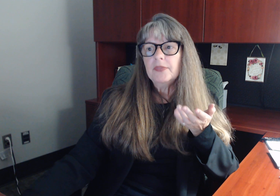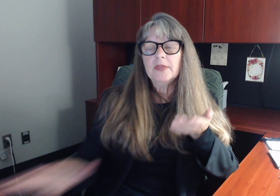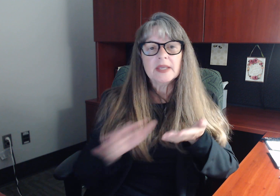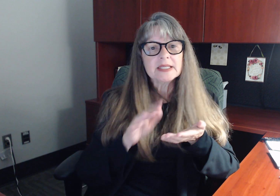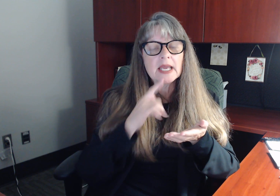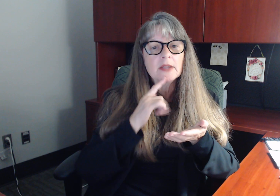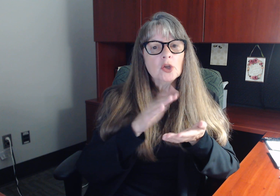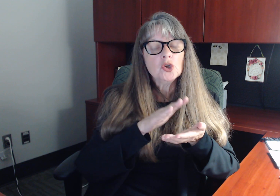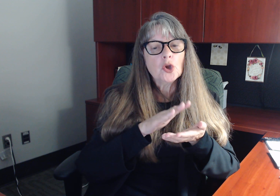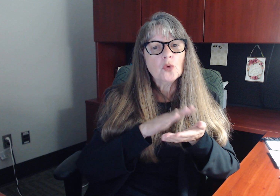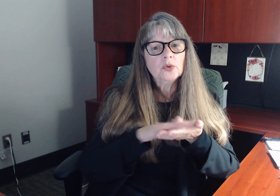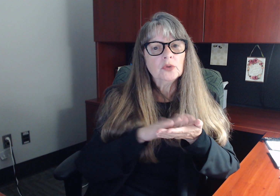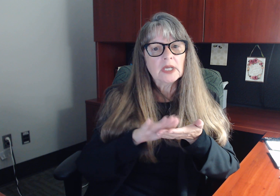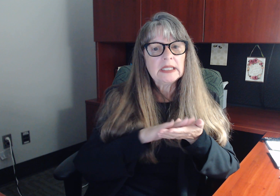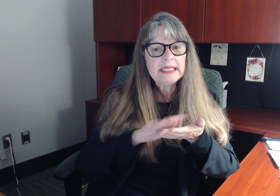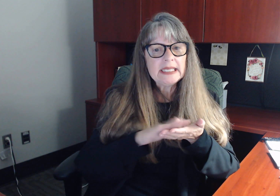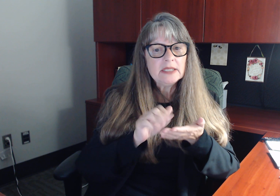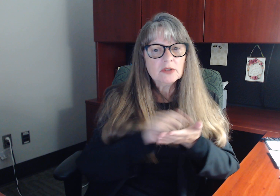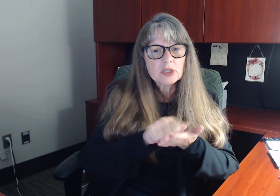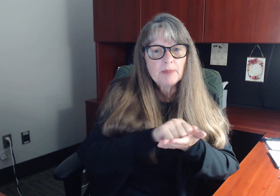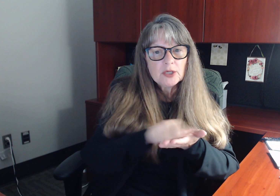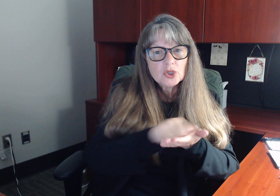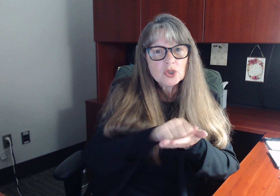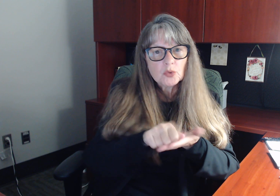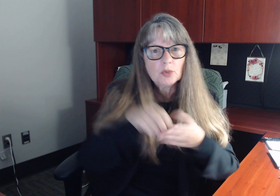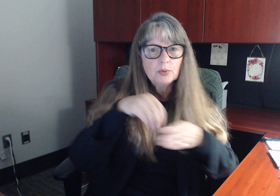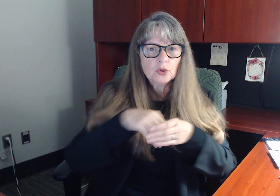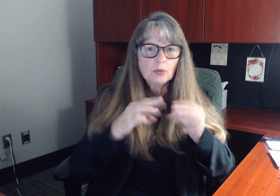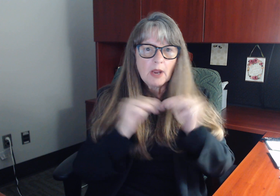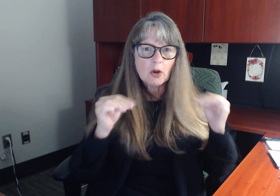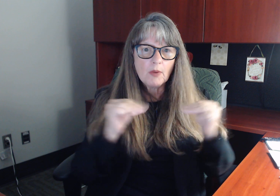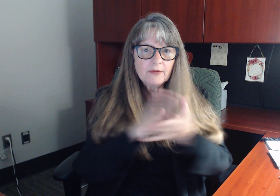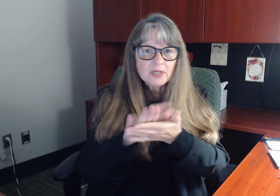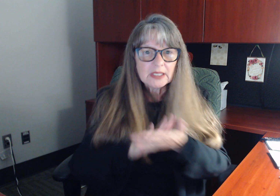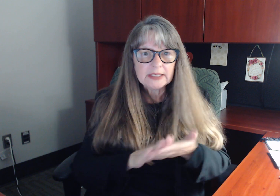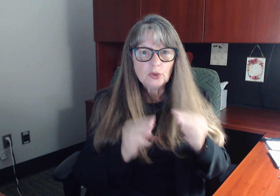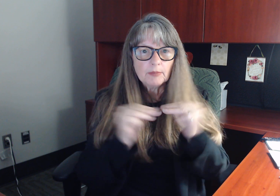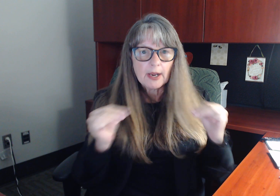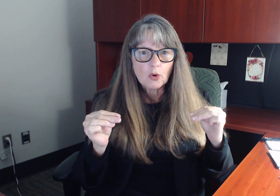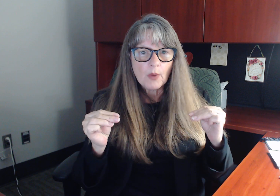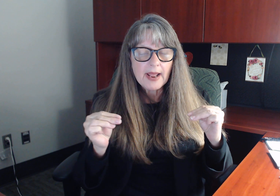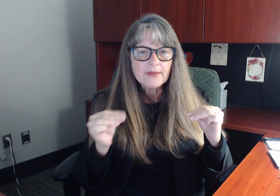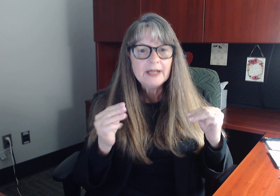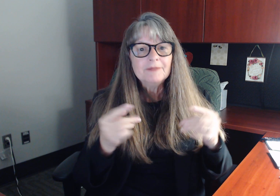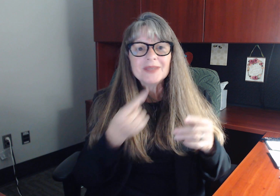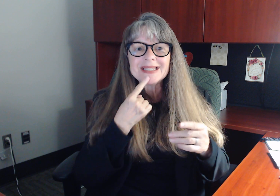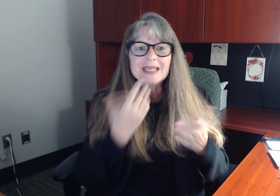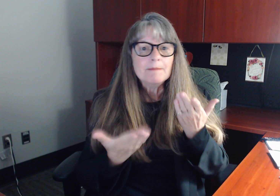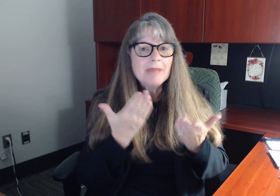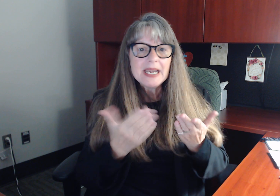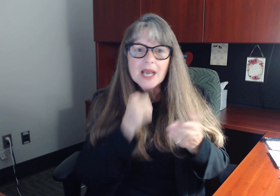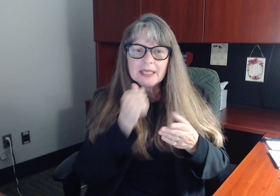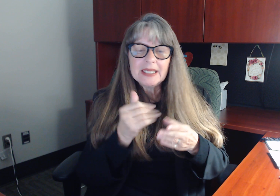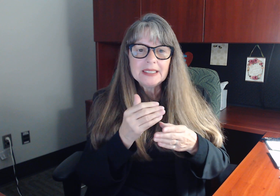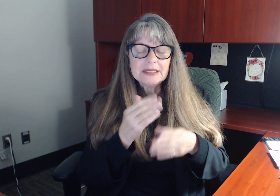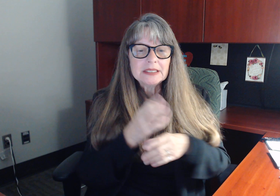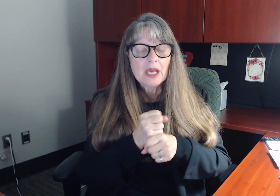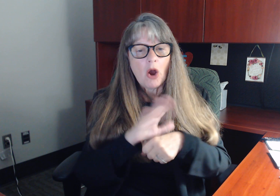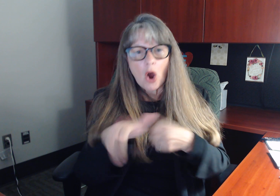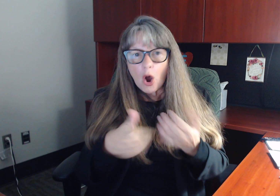they said, you know, the cleaning sponges when you put in your microwave to clean your microwave, they said it may not get all